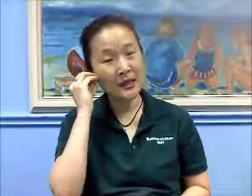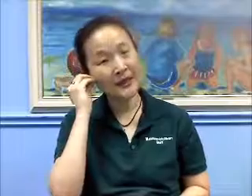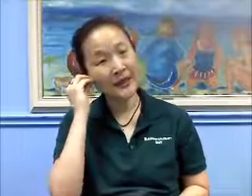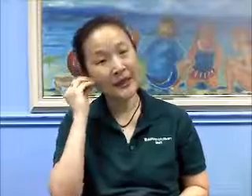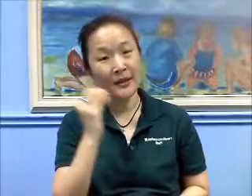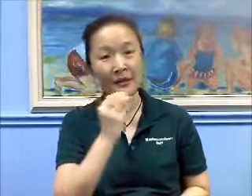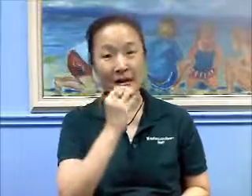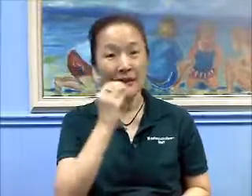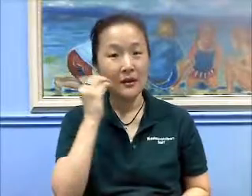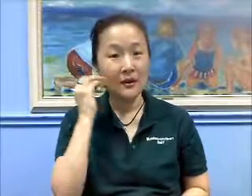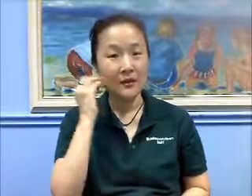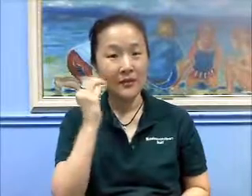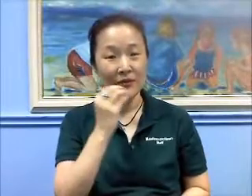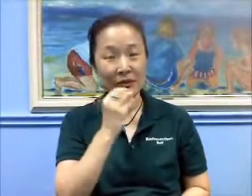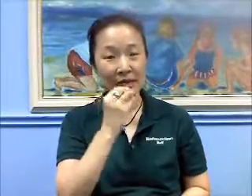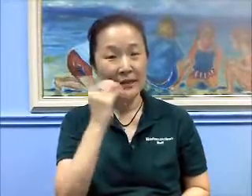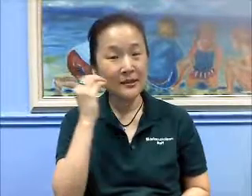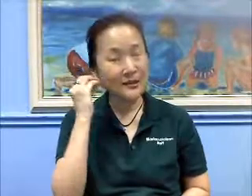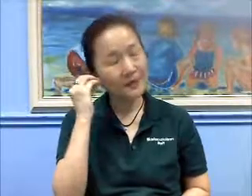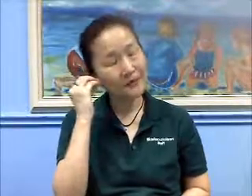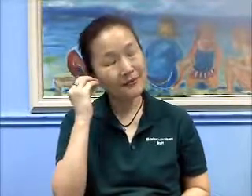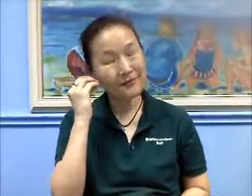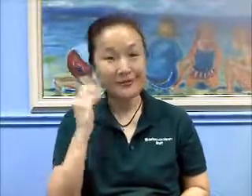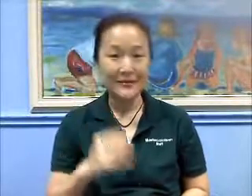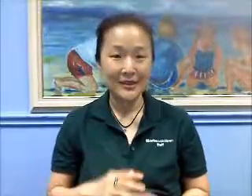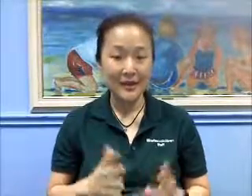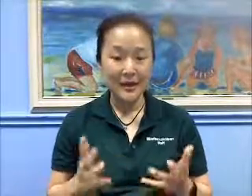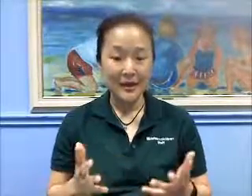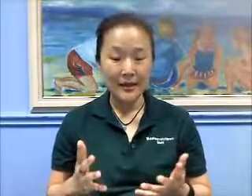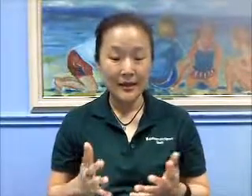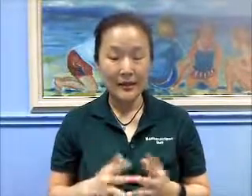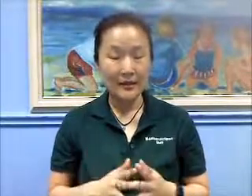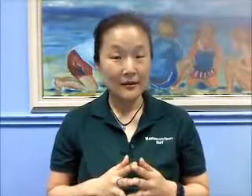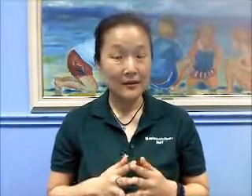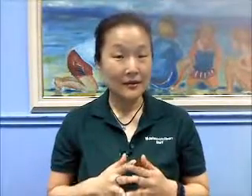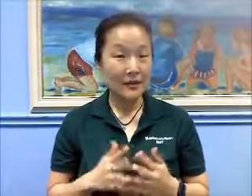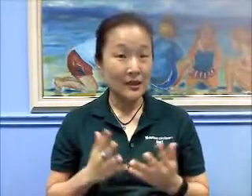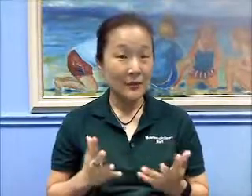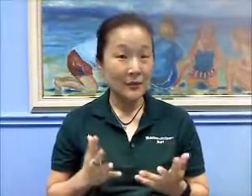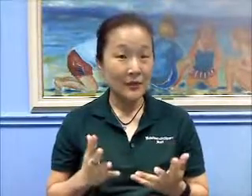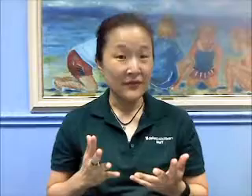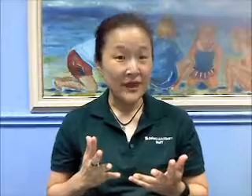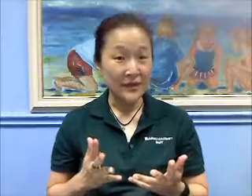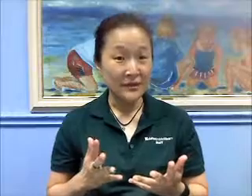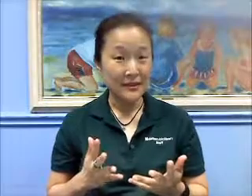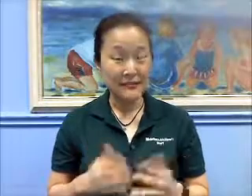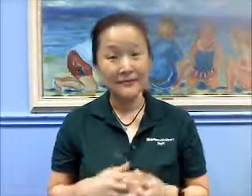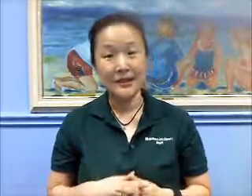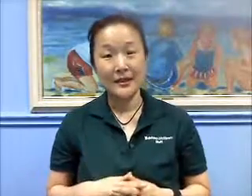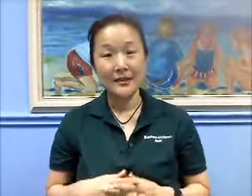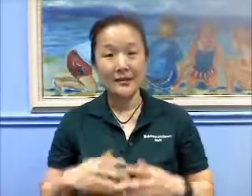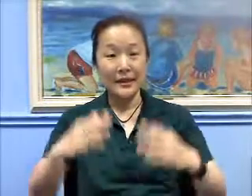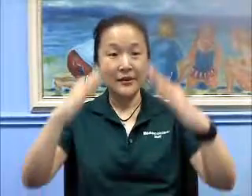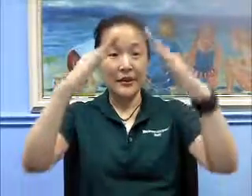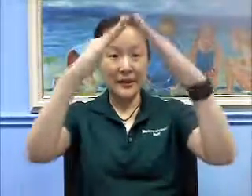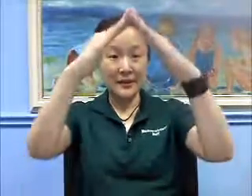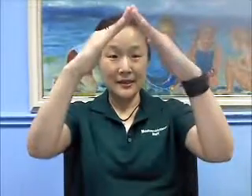of your head. Home, where you eat and sleep. Then a lot of people live in houses. You take your hands like